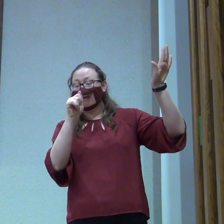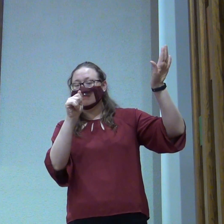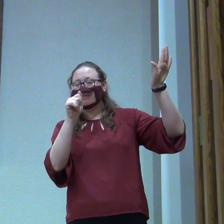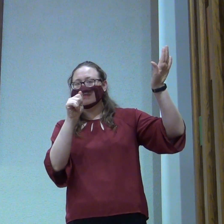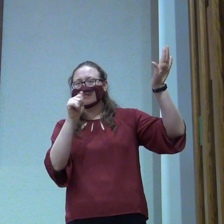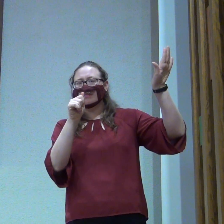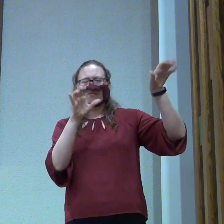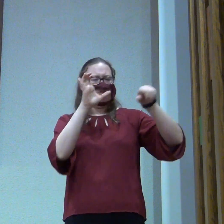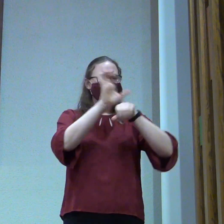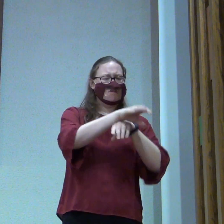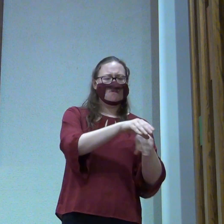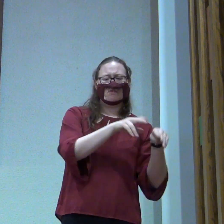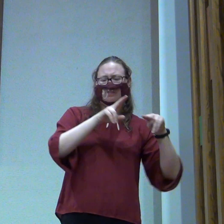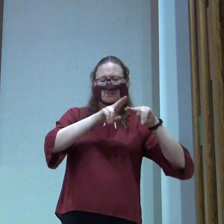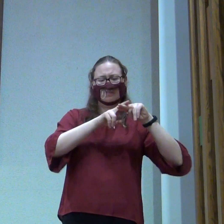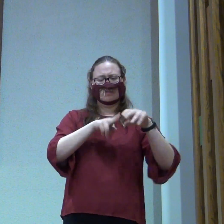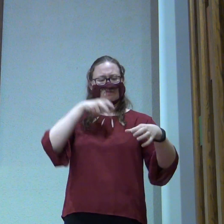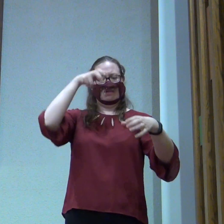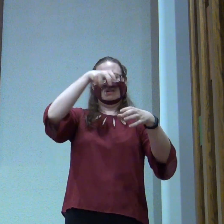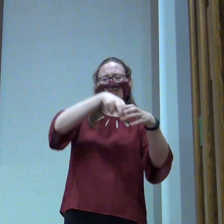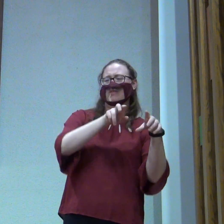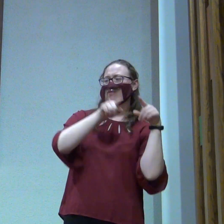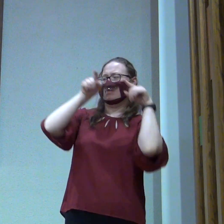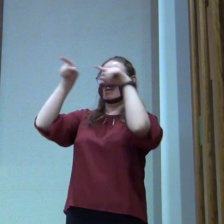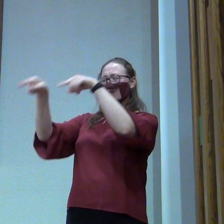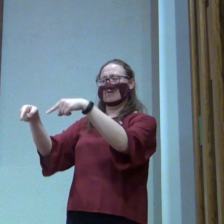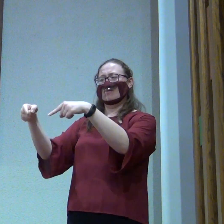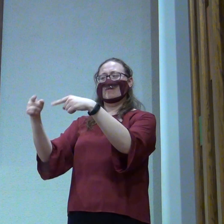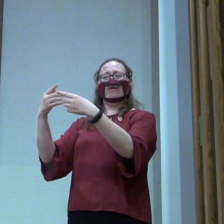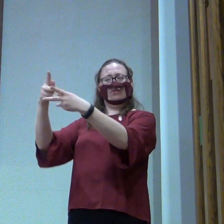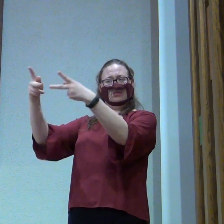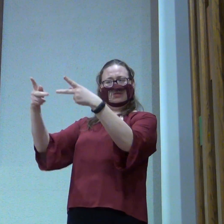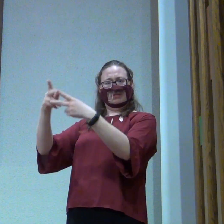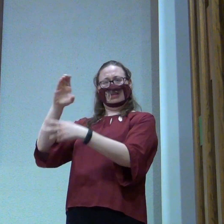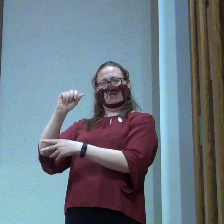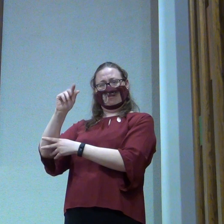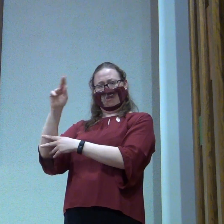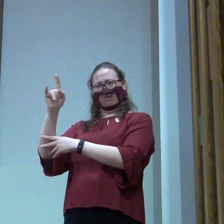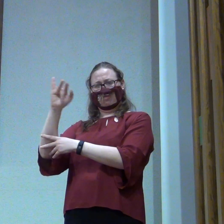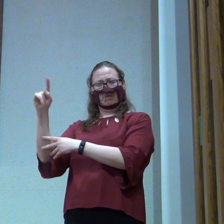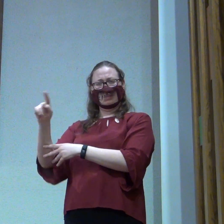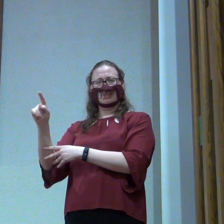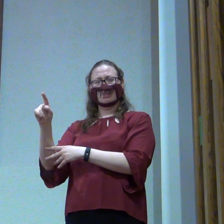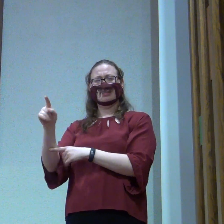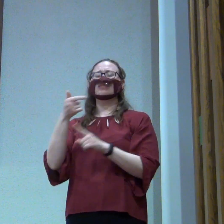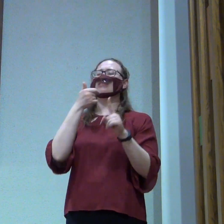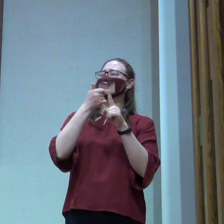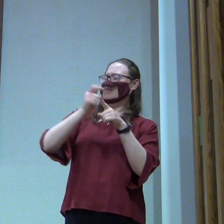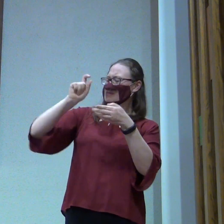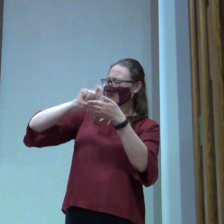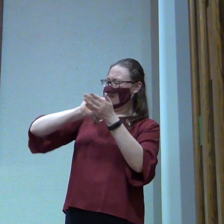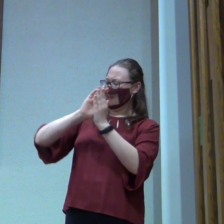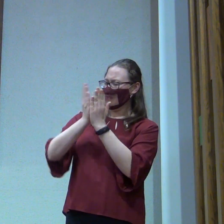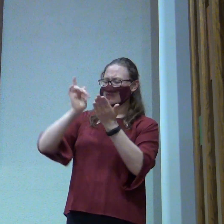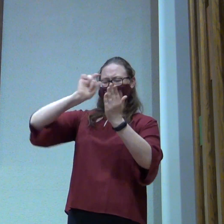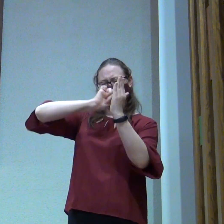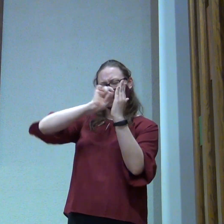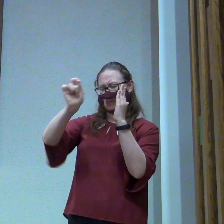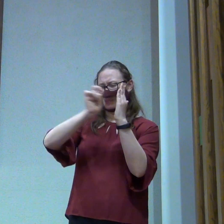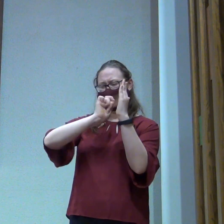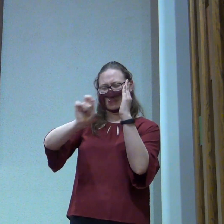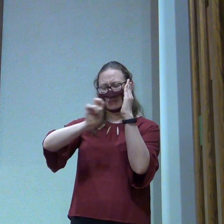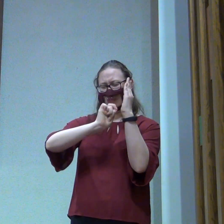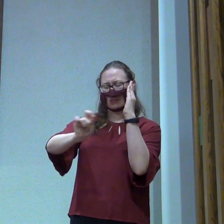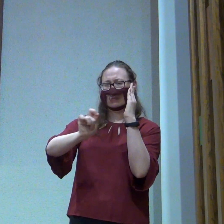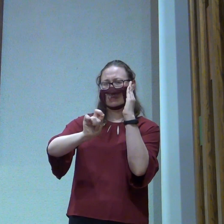and shipped by train to Auschwitz. And what he depicts in this book is not